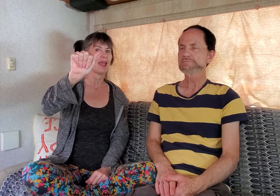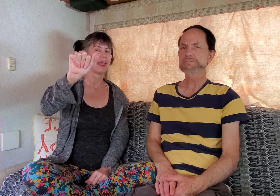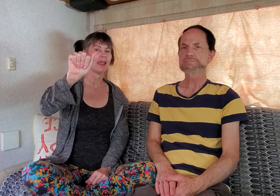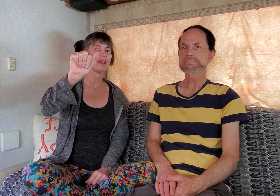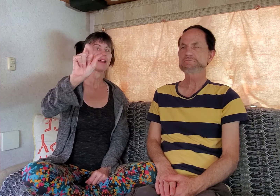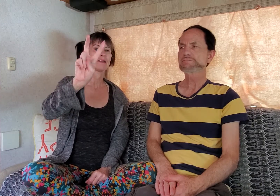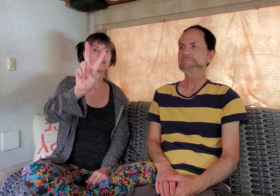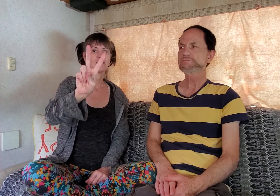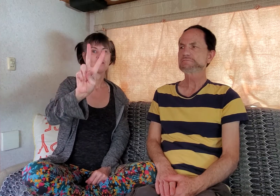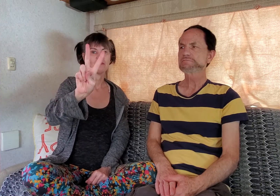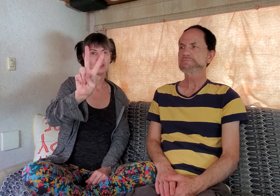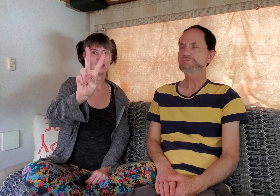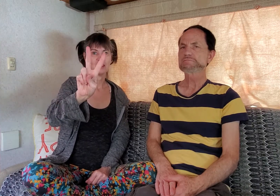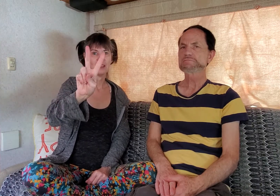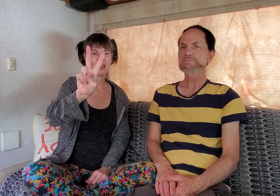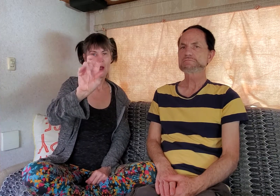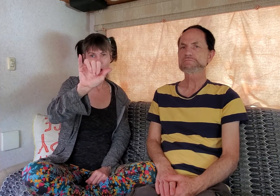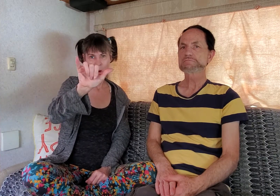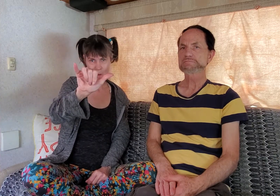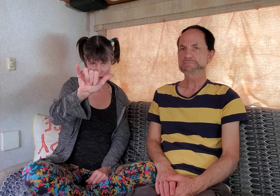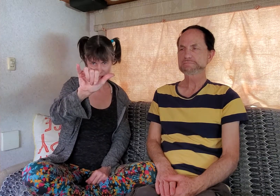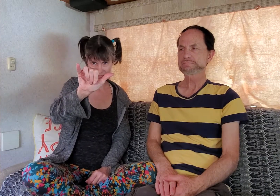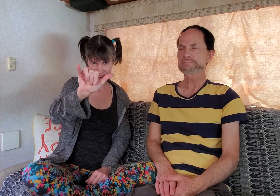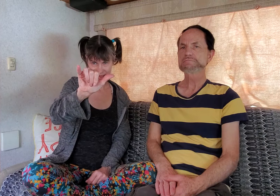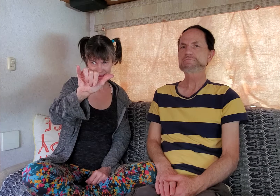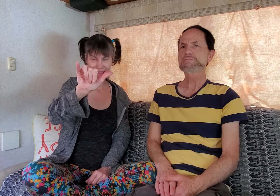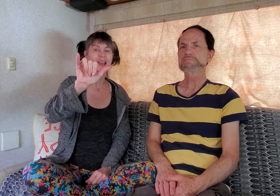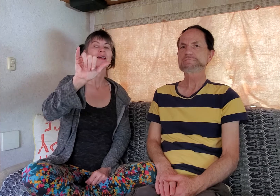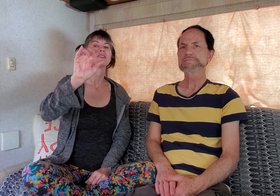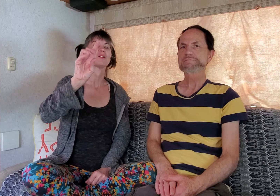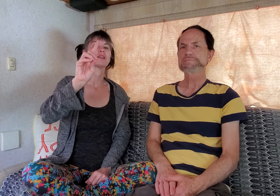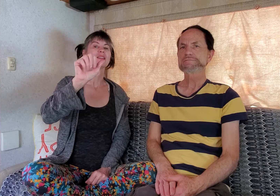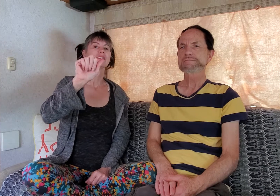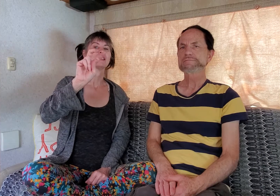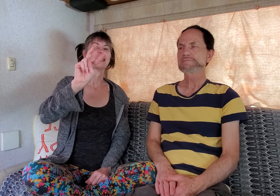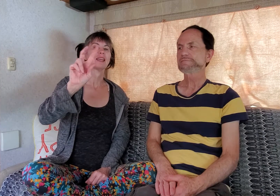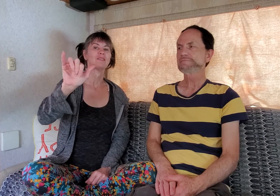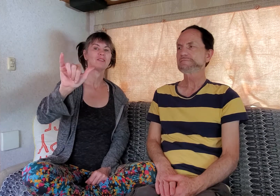A, V, Y. So it is Davy